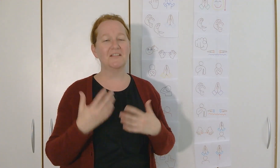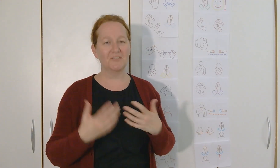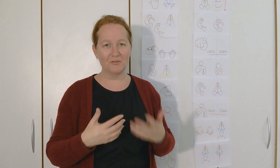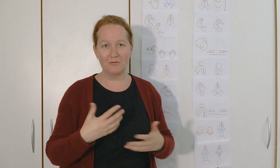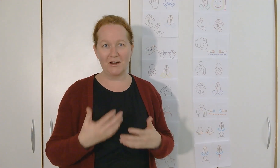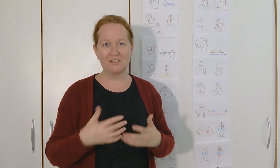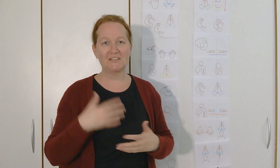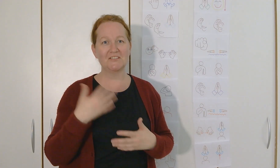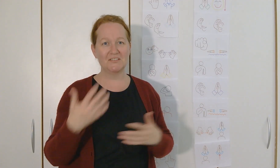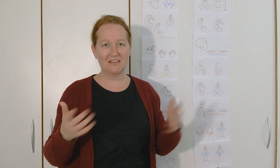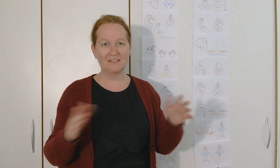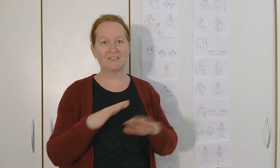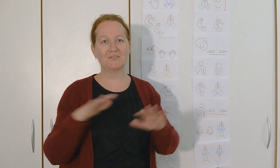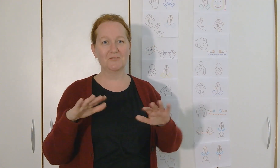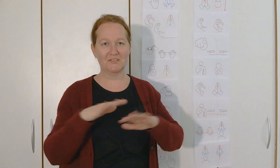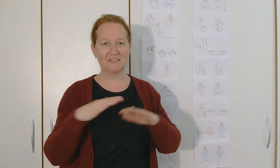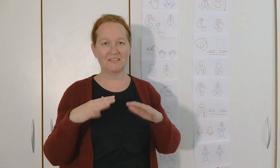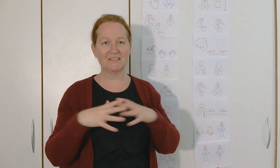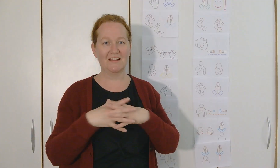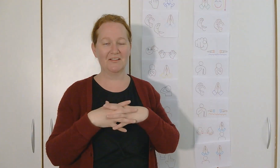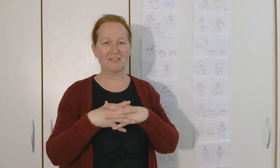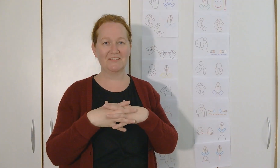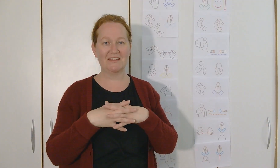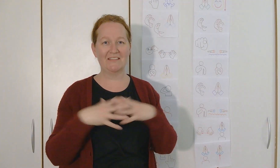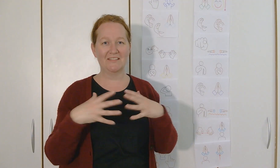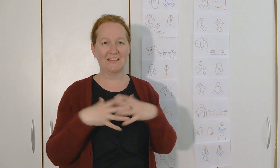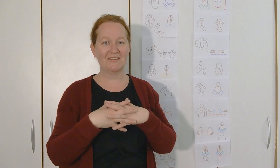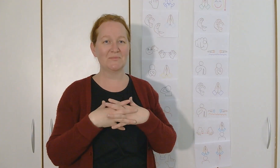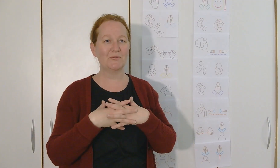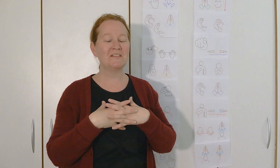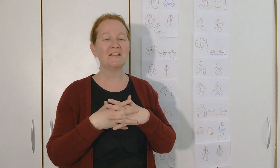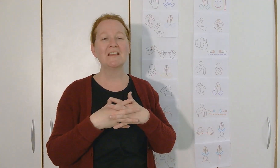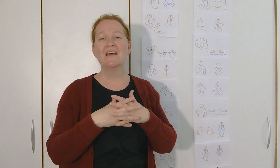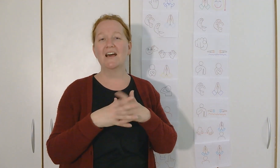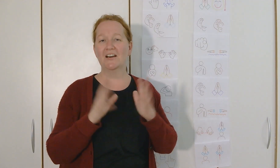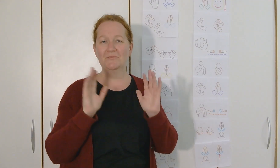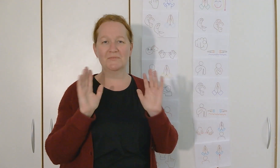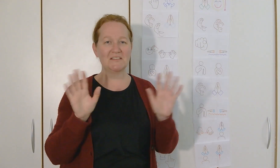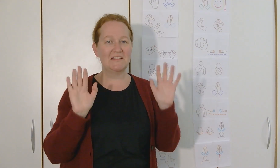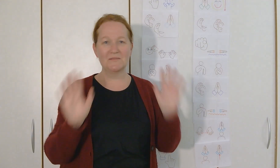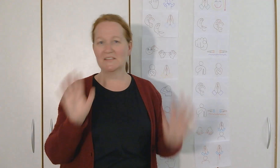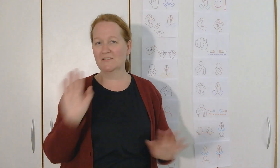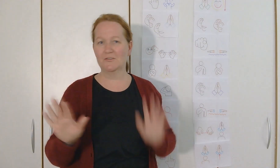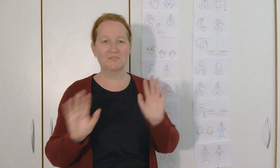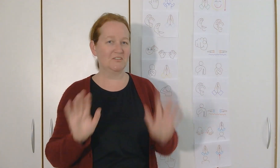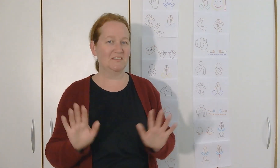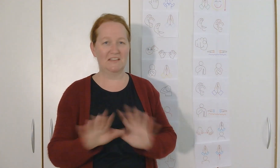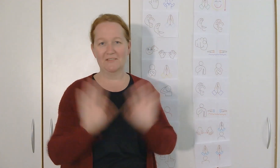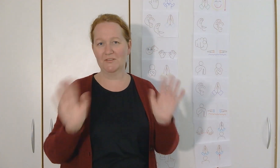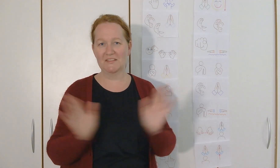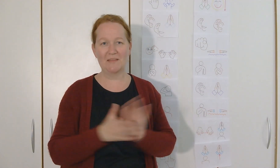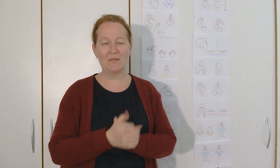don't rush into singing the 2 verses together, the counterpoint. Just let them sing the first verse and the second verse, and that may be